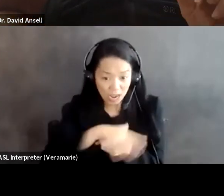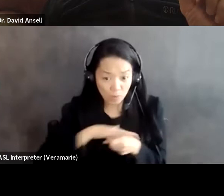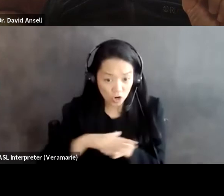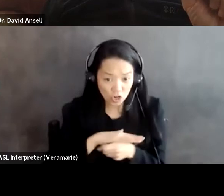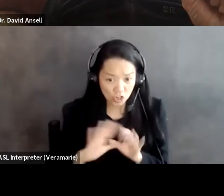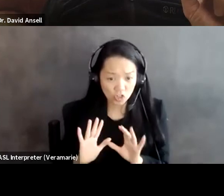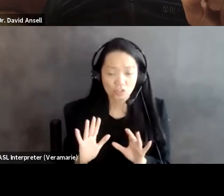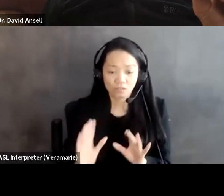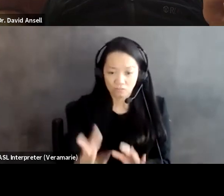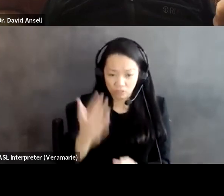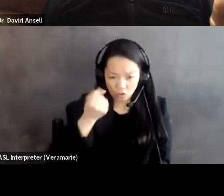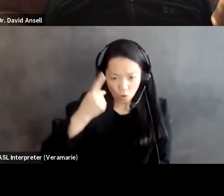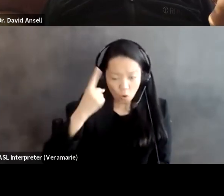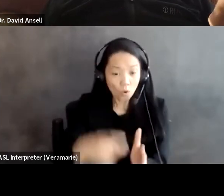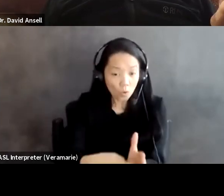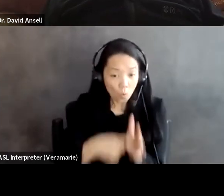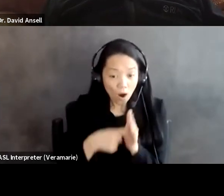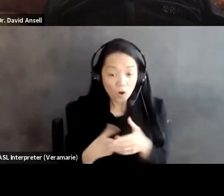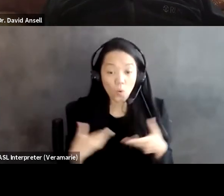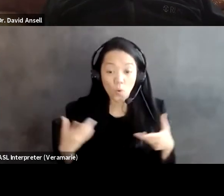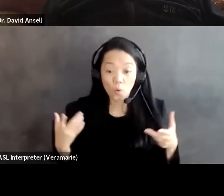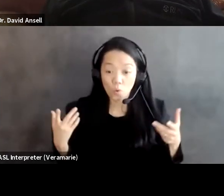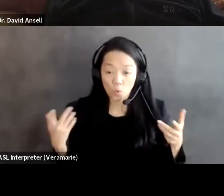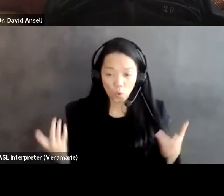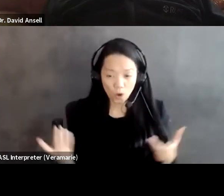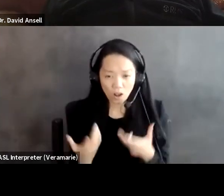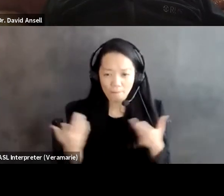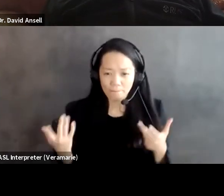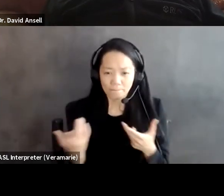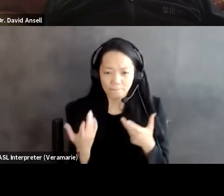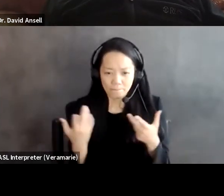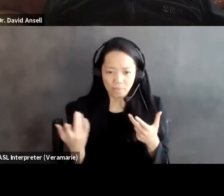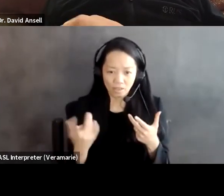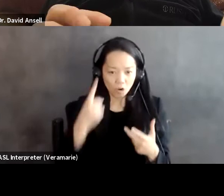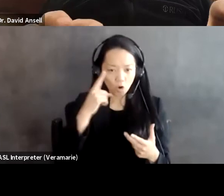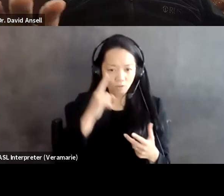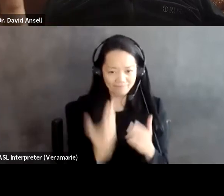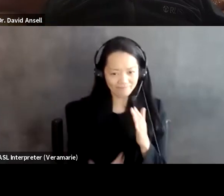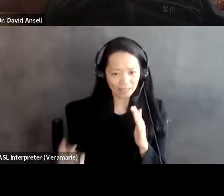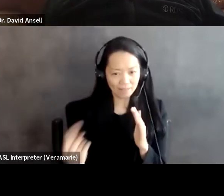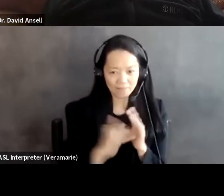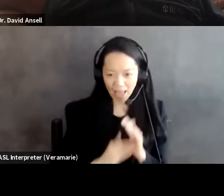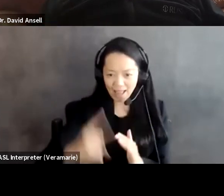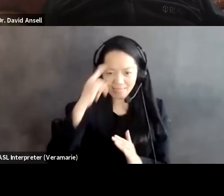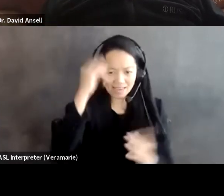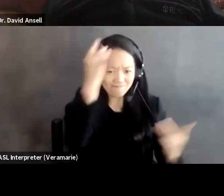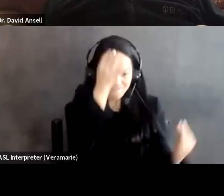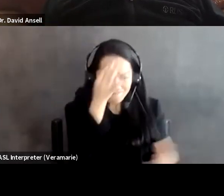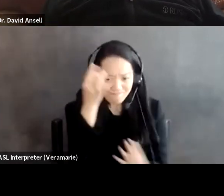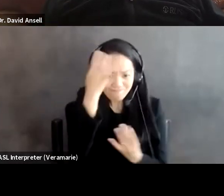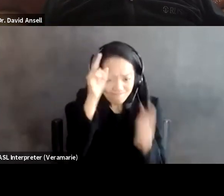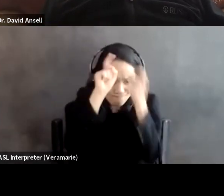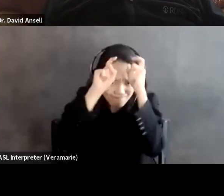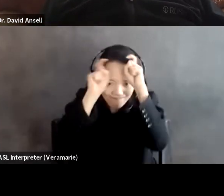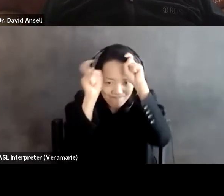and that is going to require, you know, a rethinking of just the way our whole,